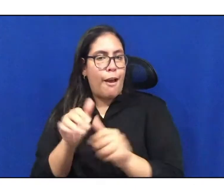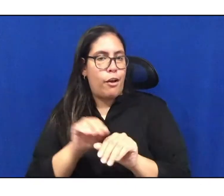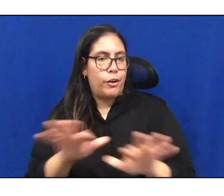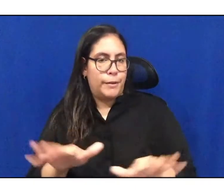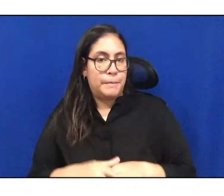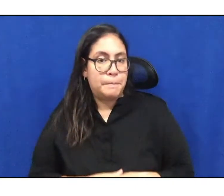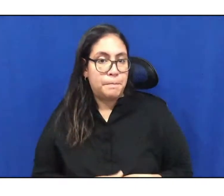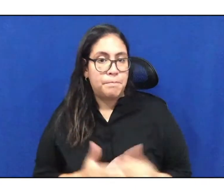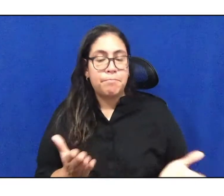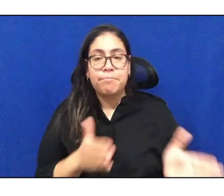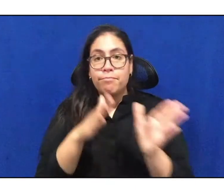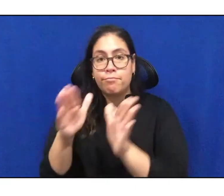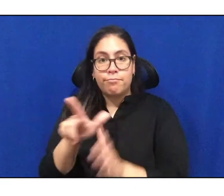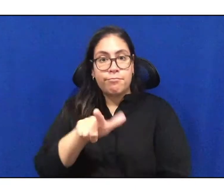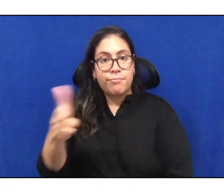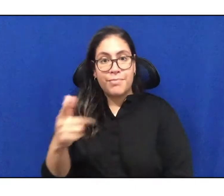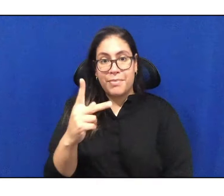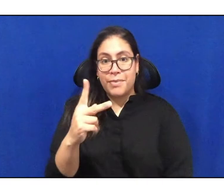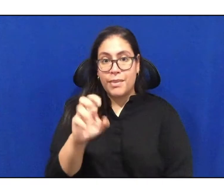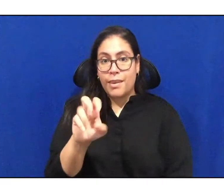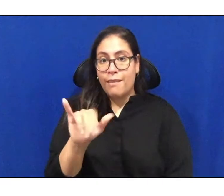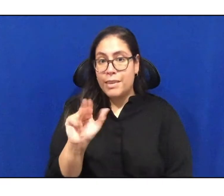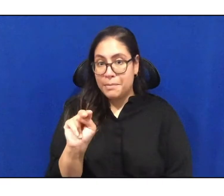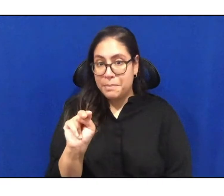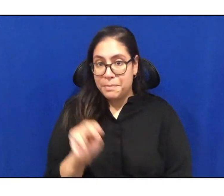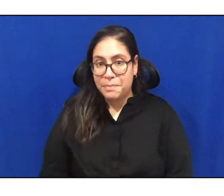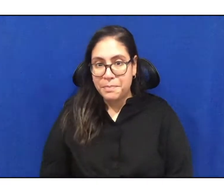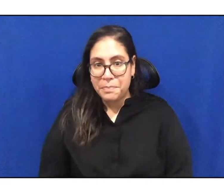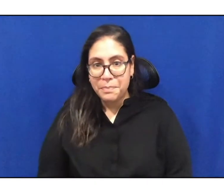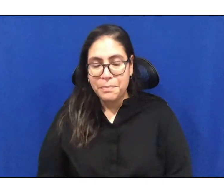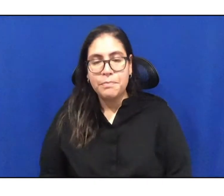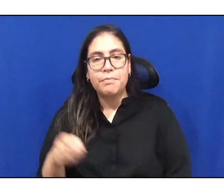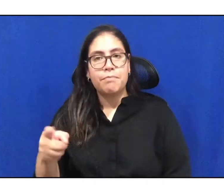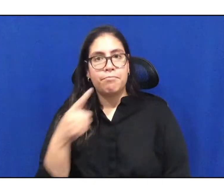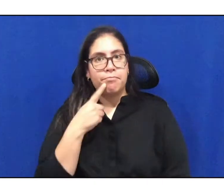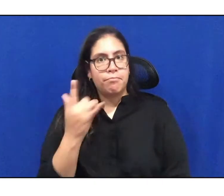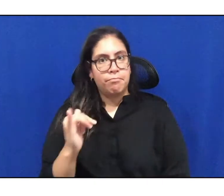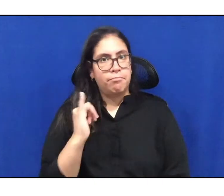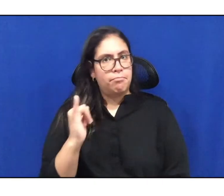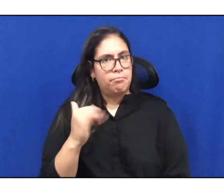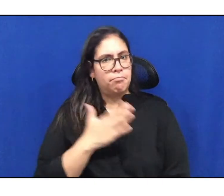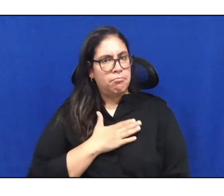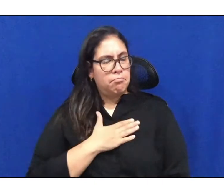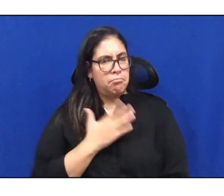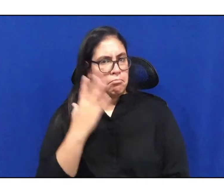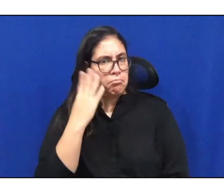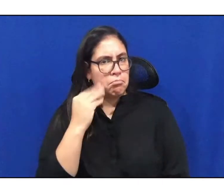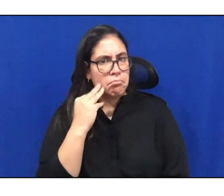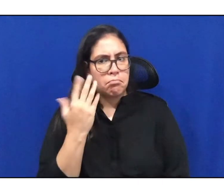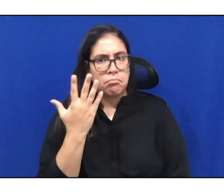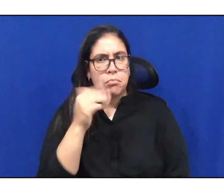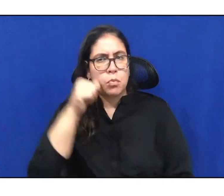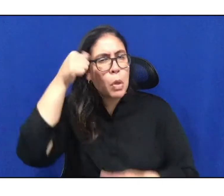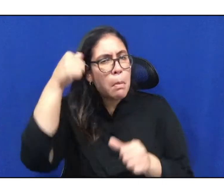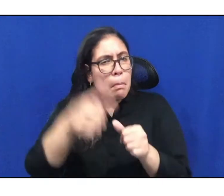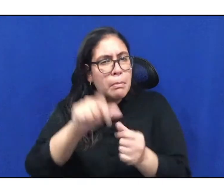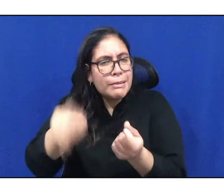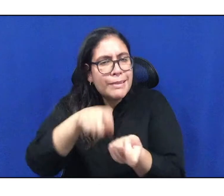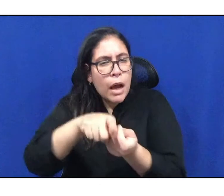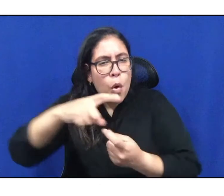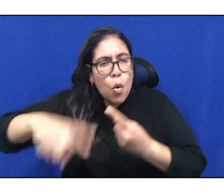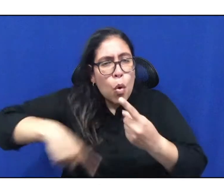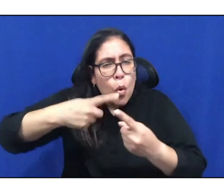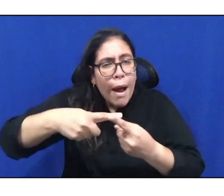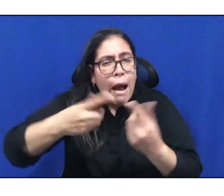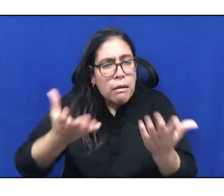you? I have a similar story, which is I don't recall exactly when, but I do know that I